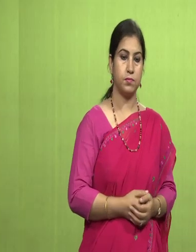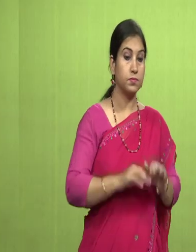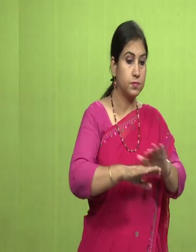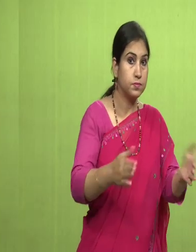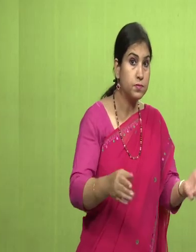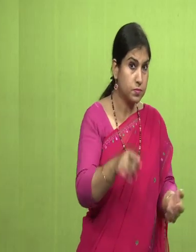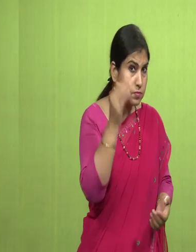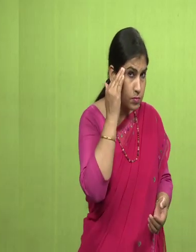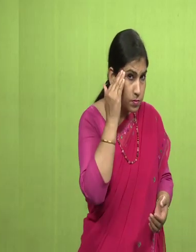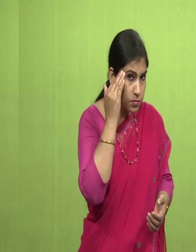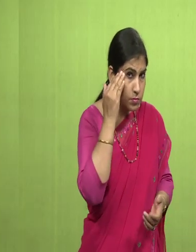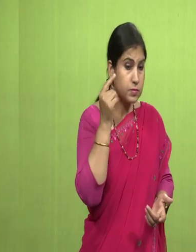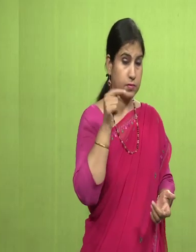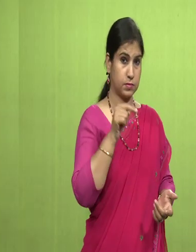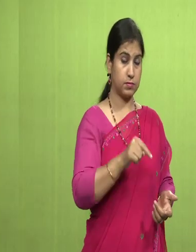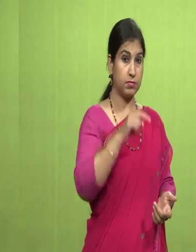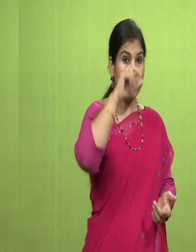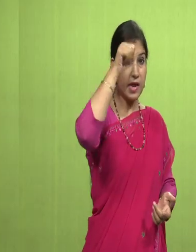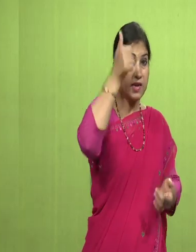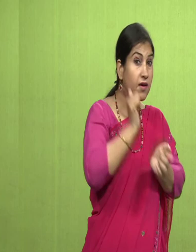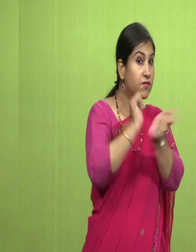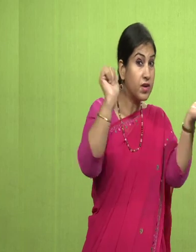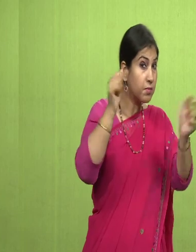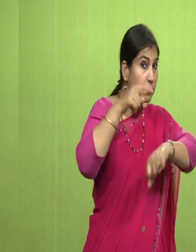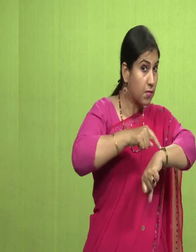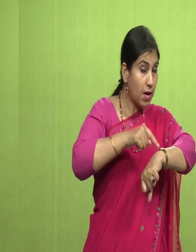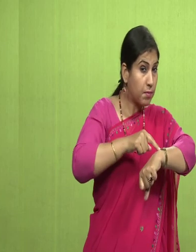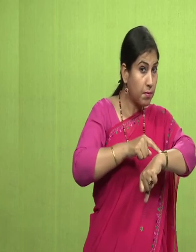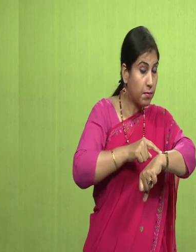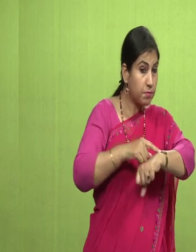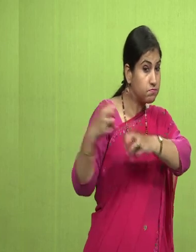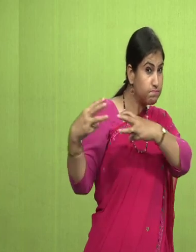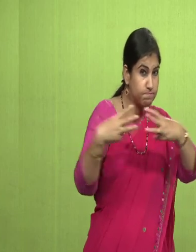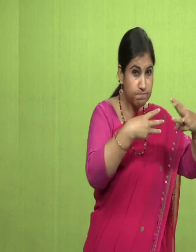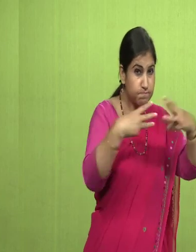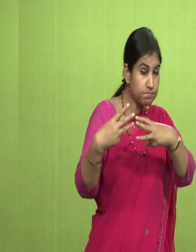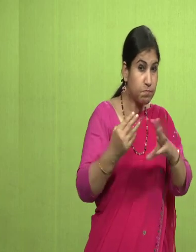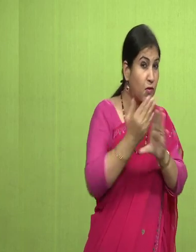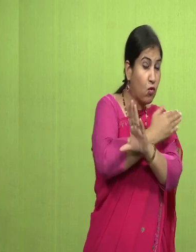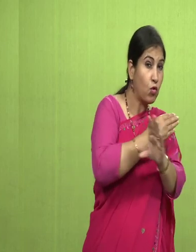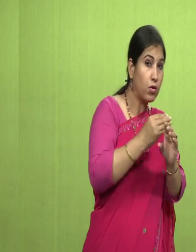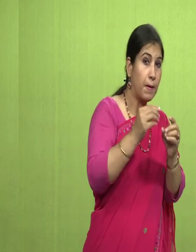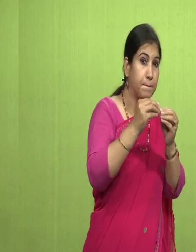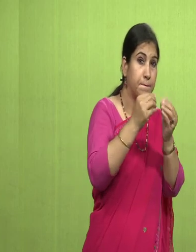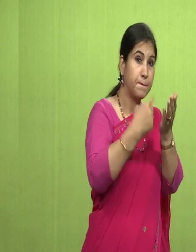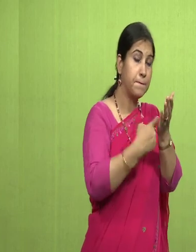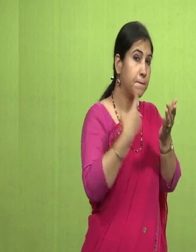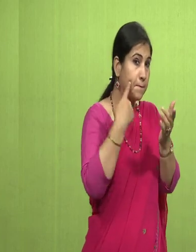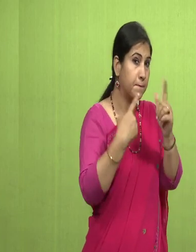Learners, do you know that during the Indian freedom struggle against British,